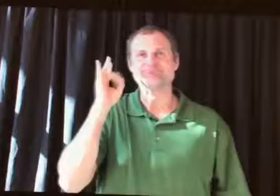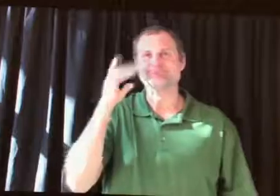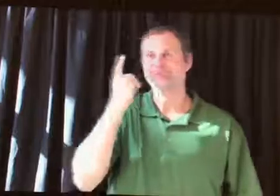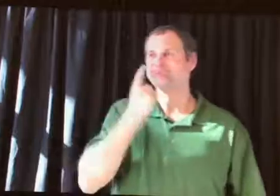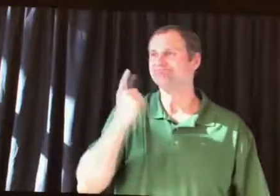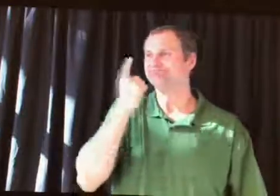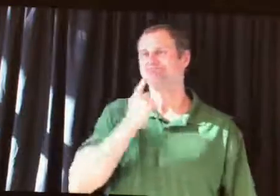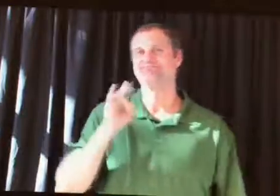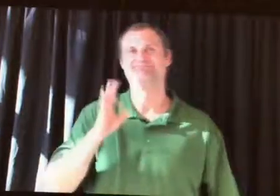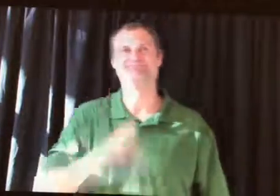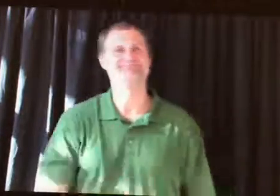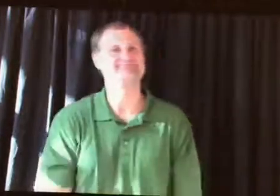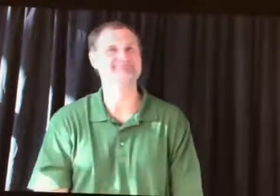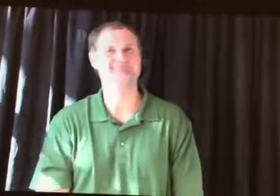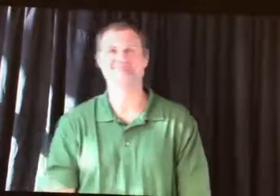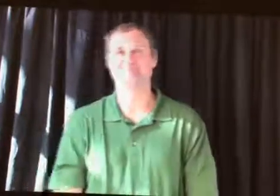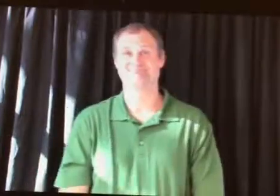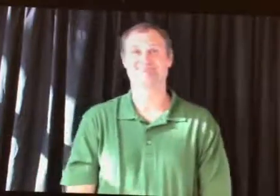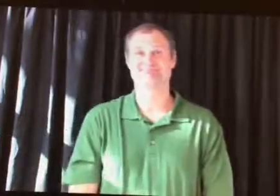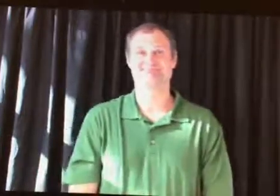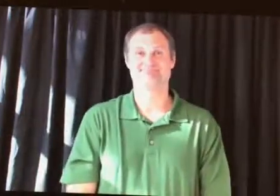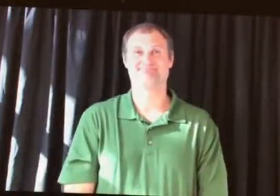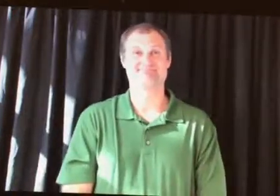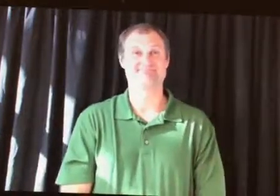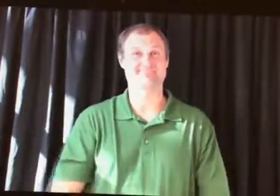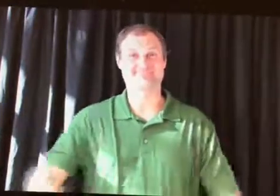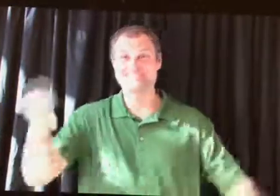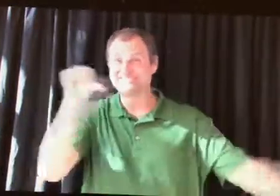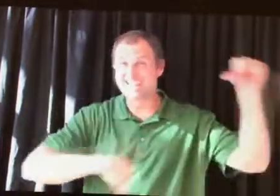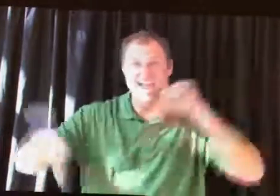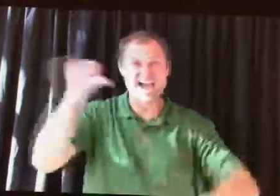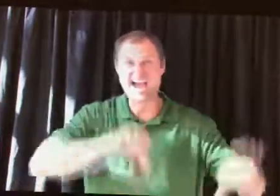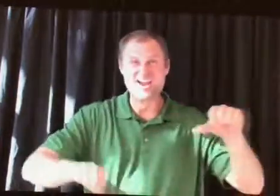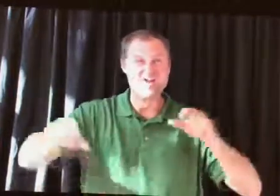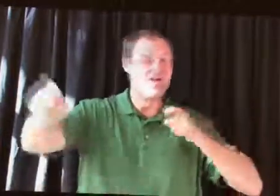explosion, which is amazing. It's just something to think about.